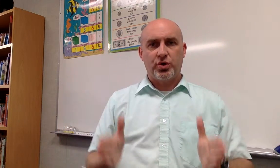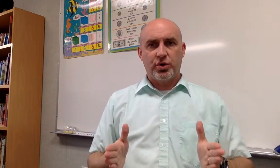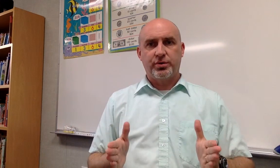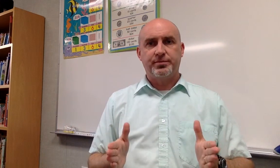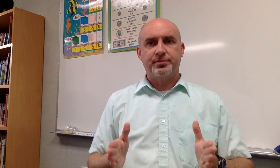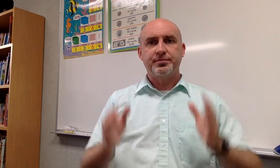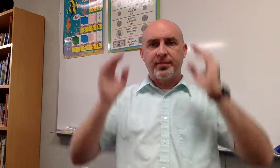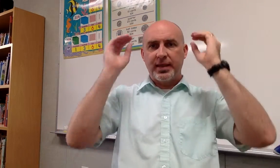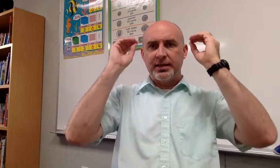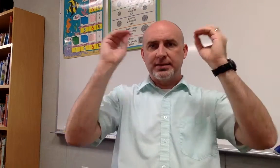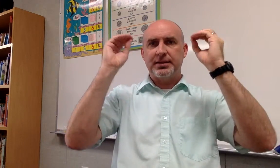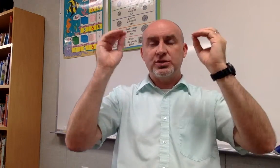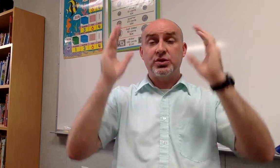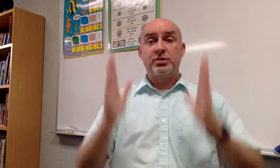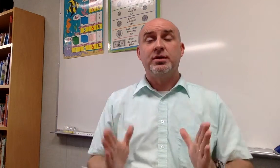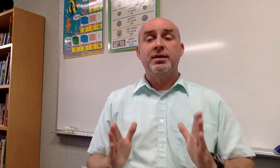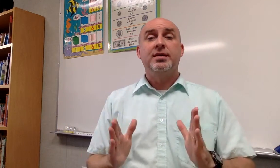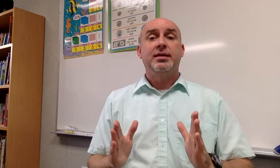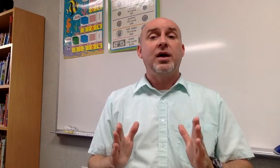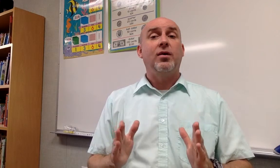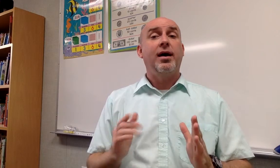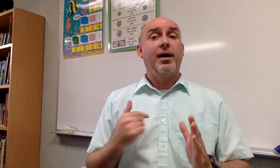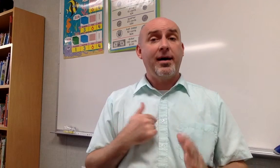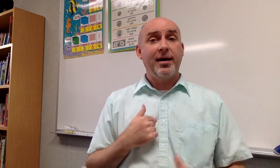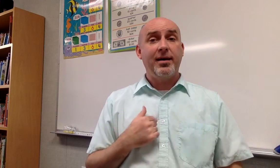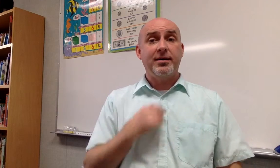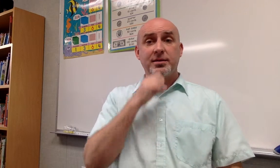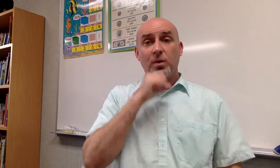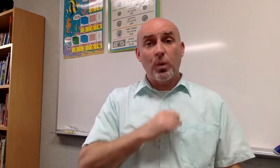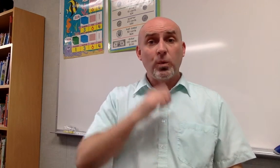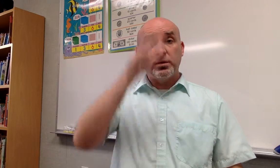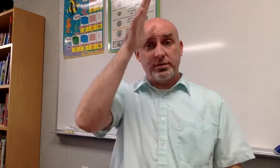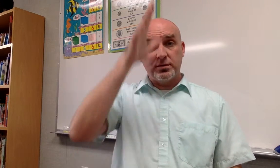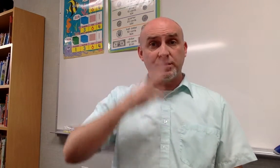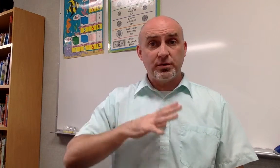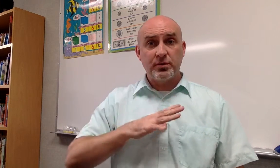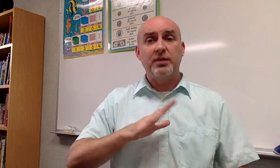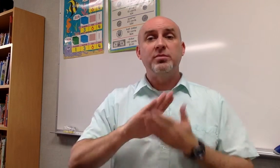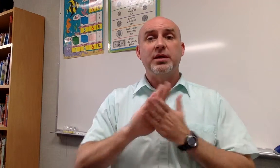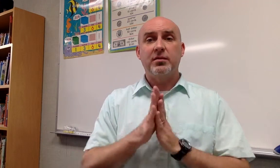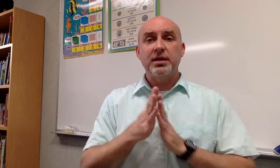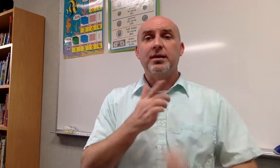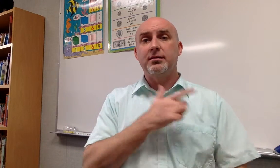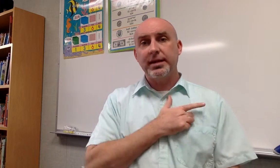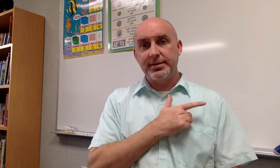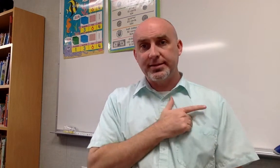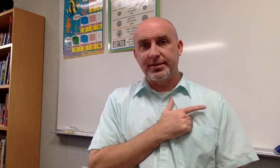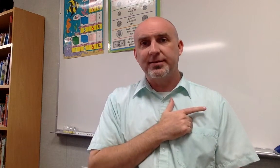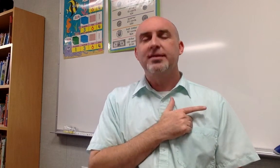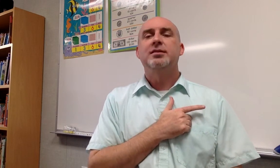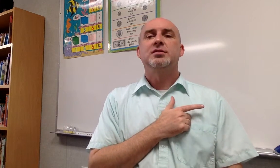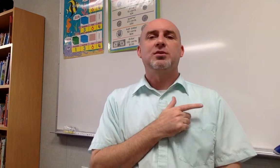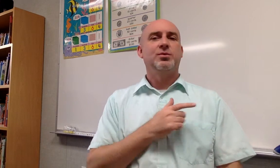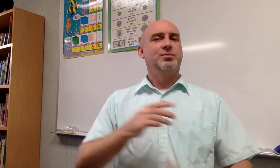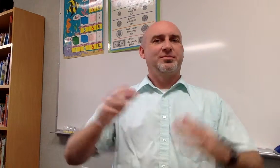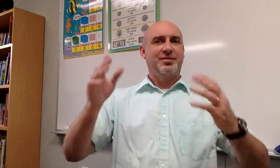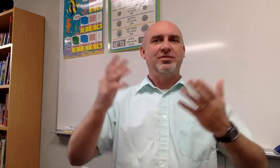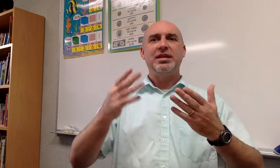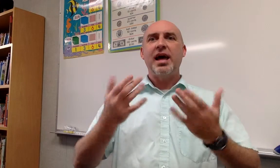Teach-er. Teacher. Now, I, as an old dude, have become kind of lazy. So even now,